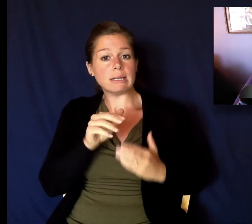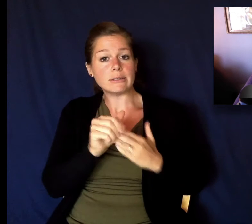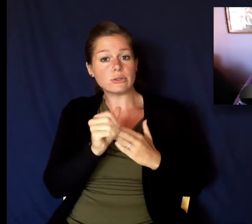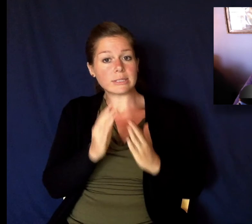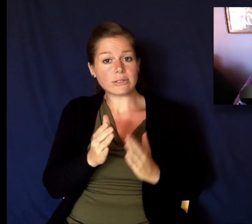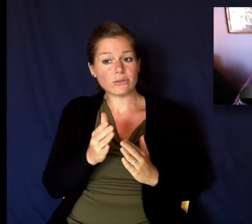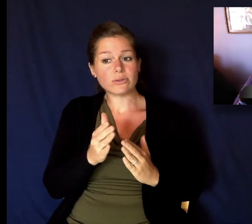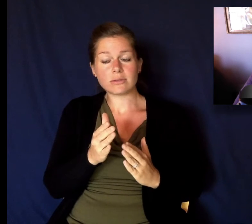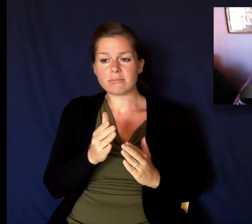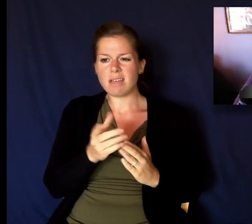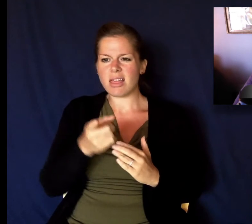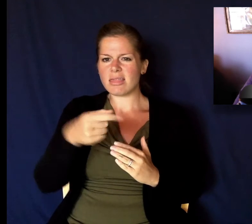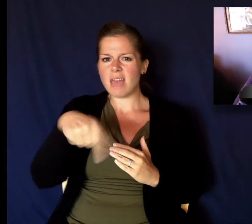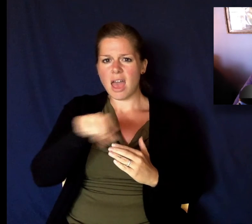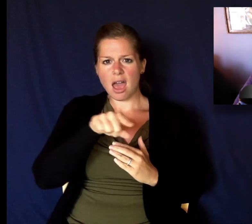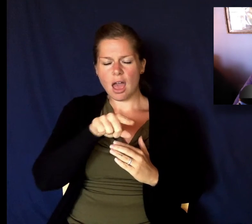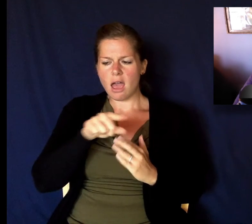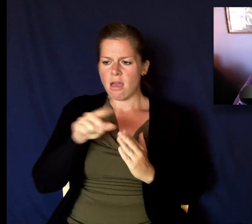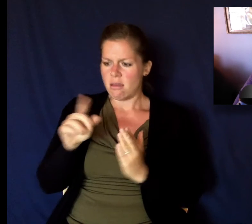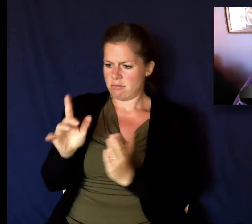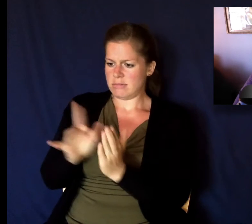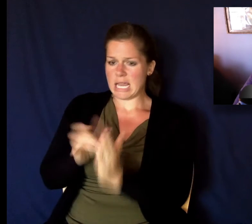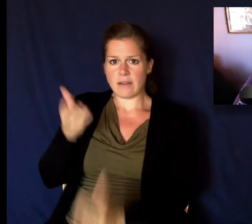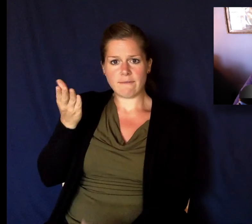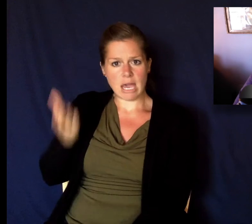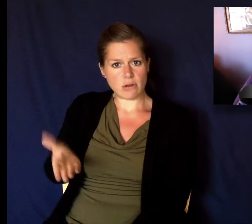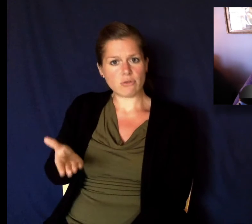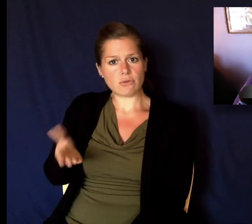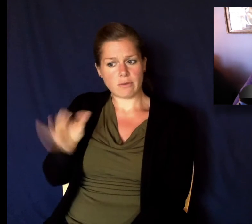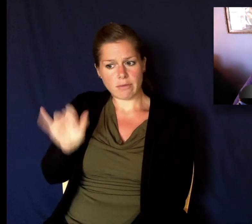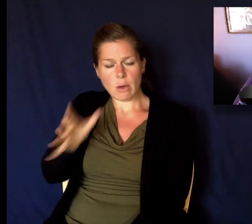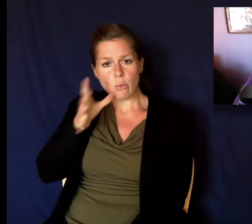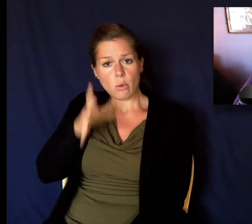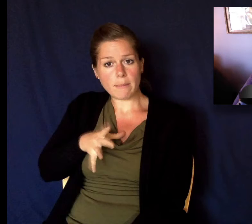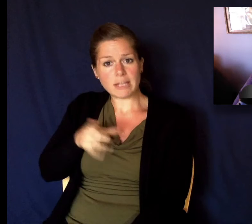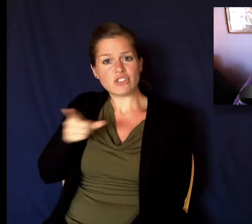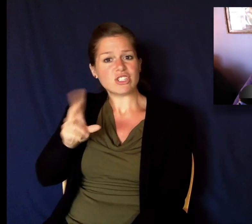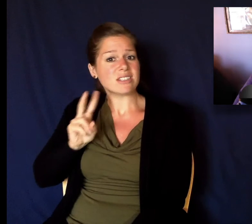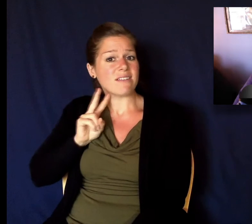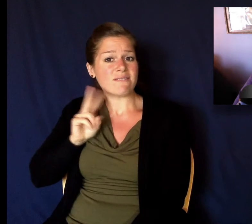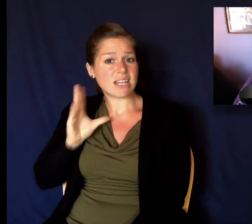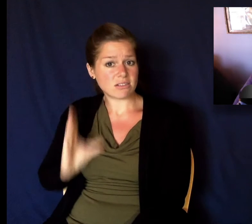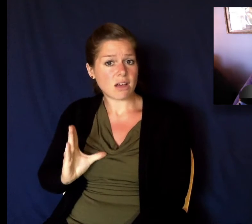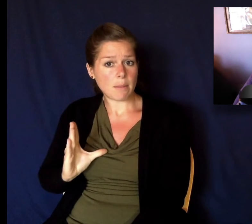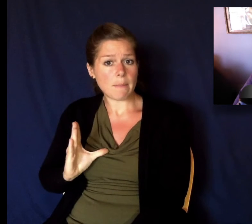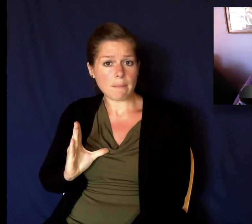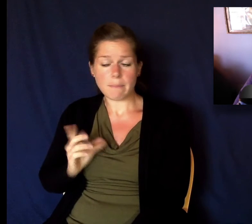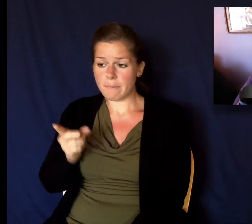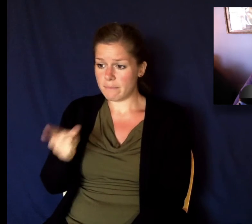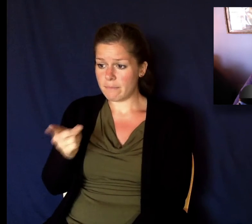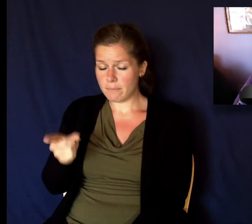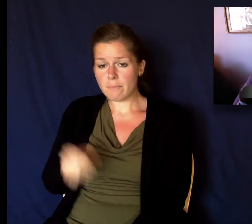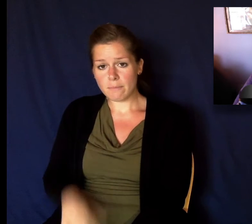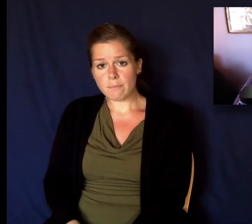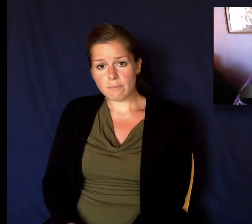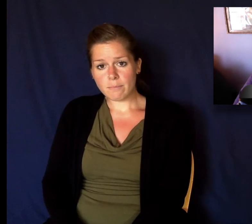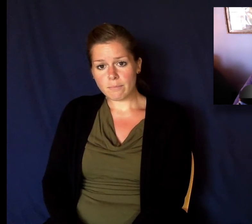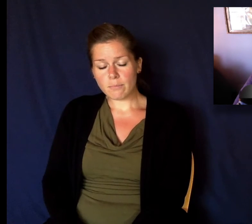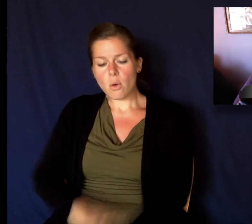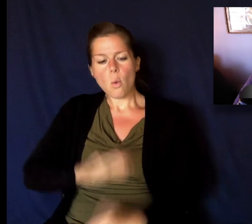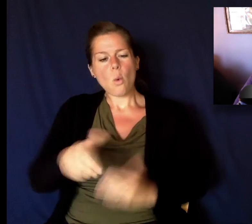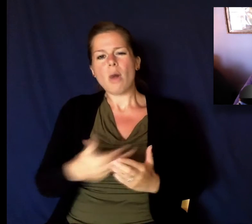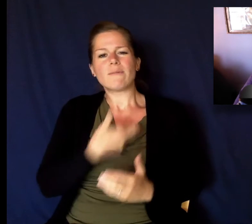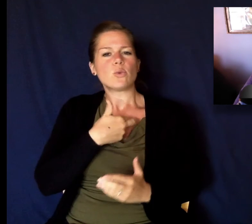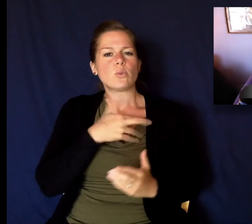she's actually a victim of what I would consider a prosperity gospel. Her leaders, the